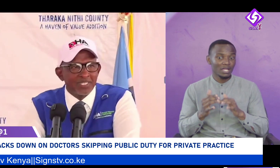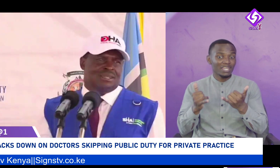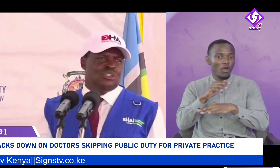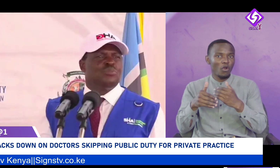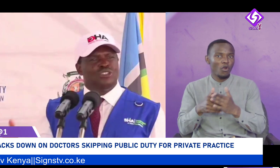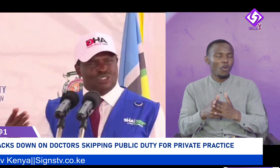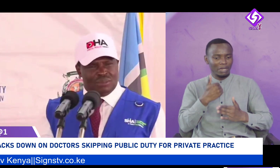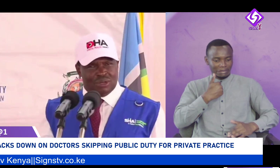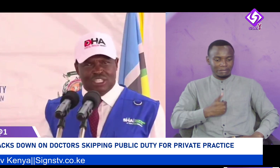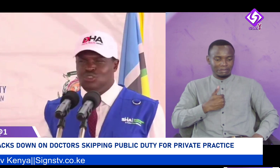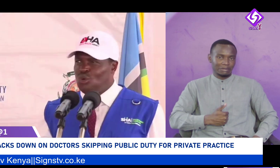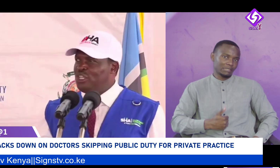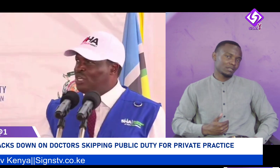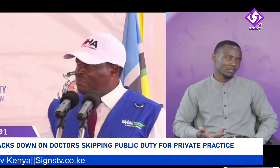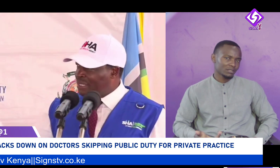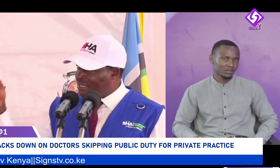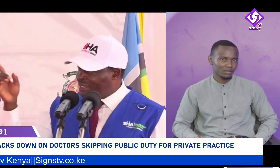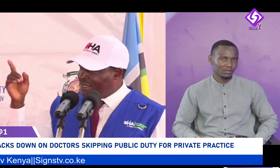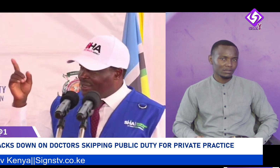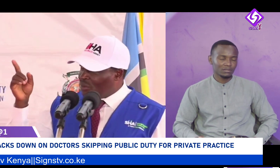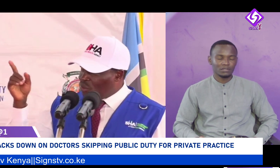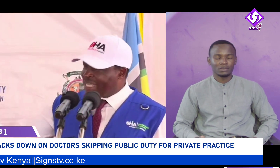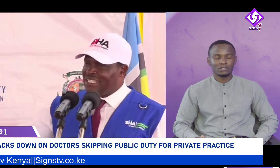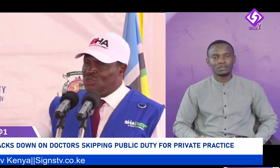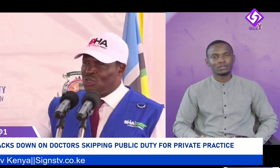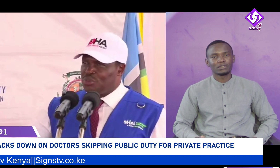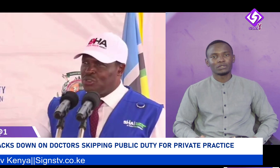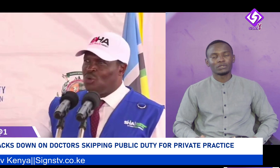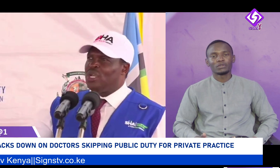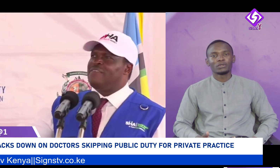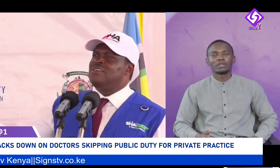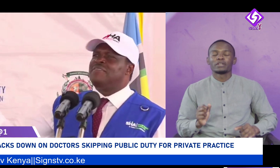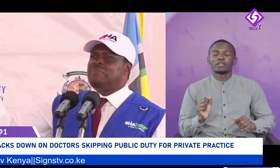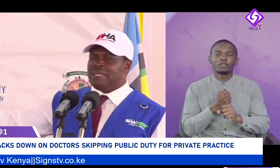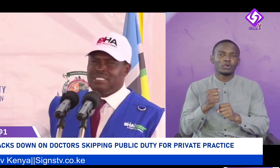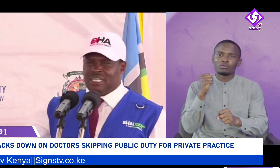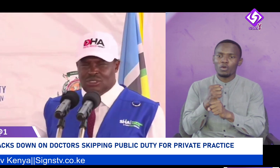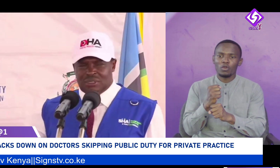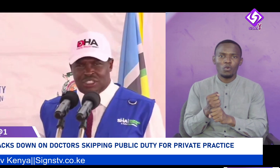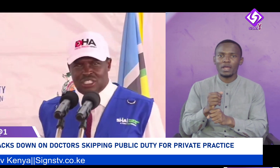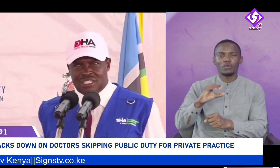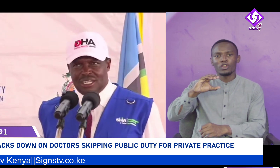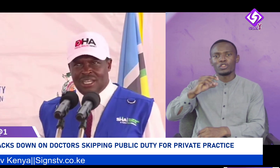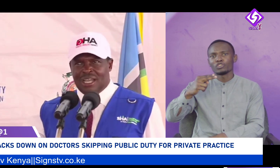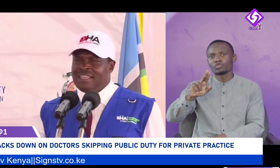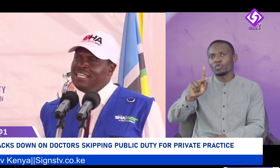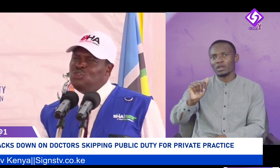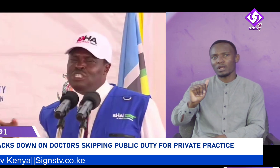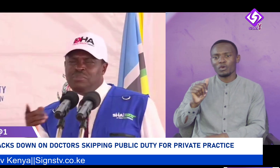We need to be reasonable. There is no way you can be working in Chuka Hospital where they have the best diagnostic machines, and then you take people to